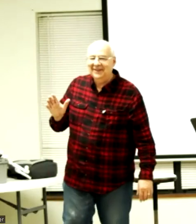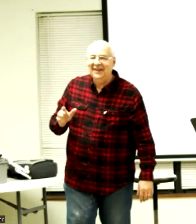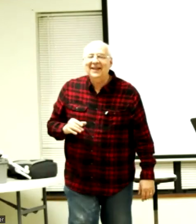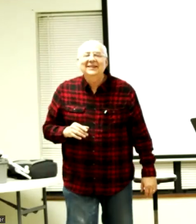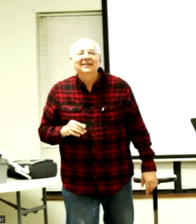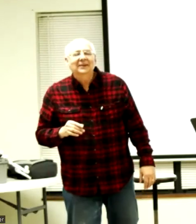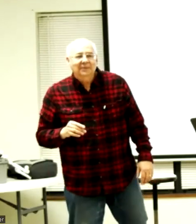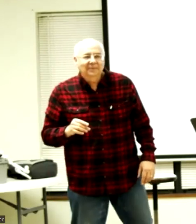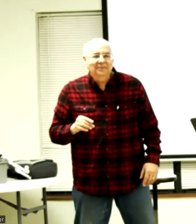Okay.